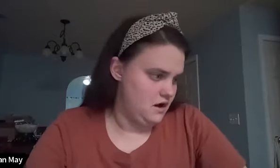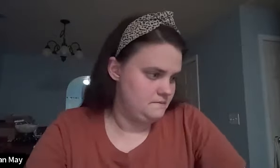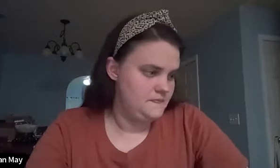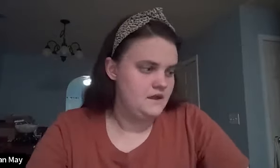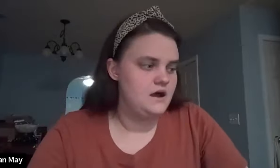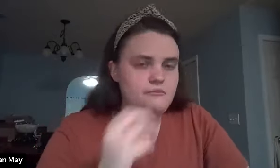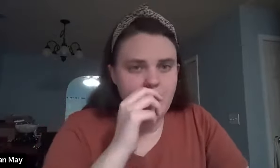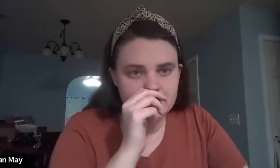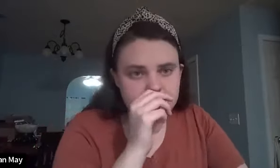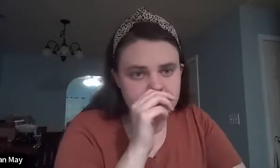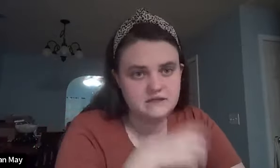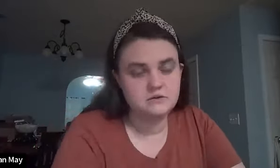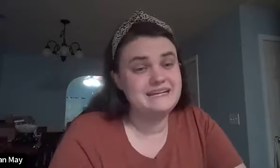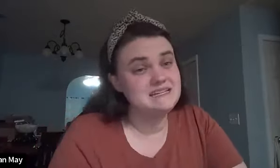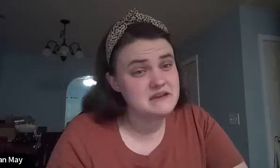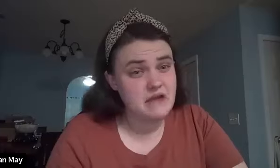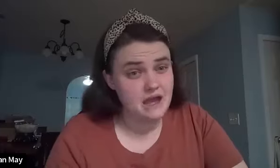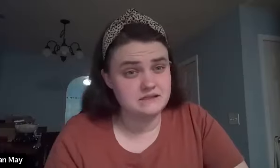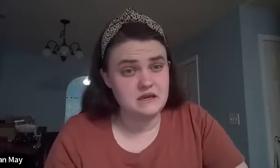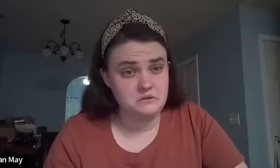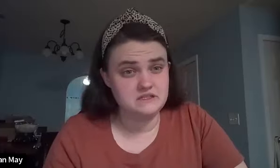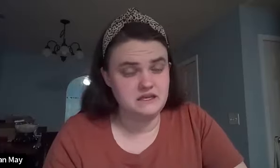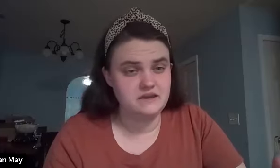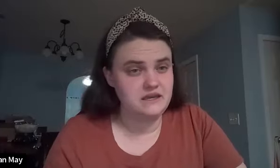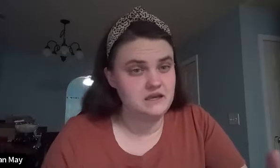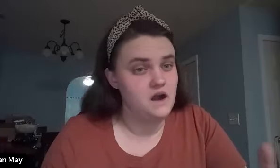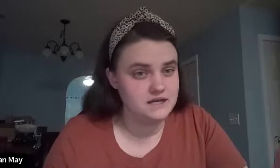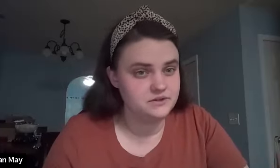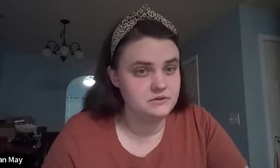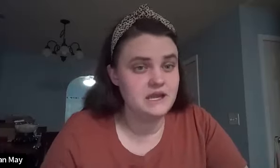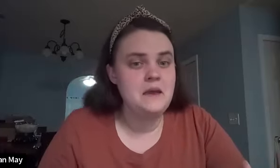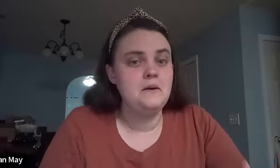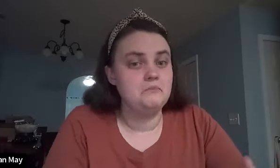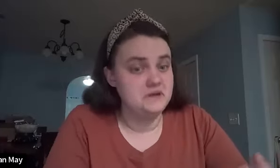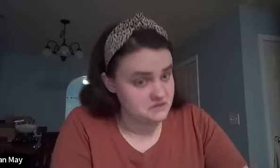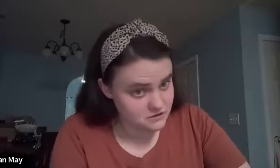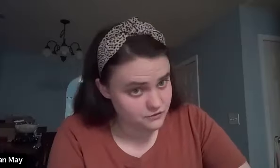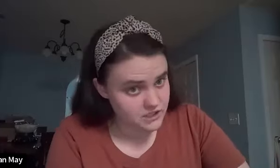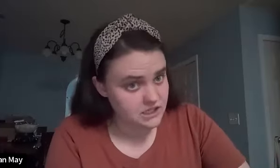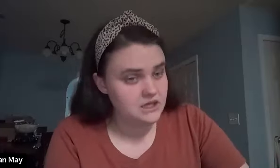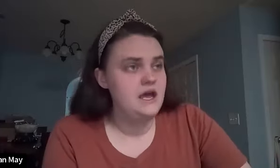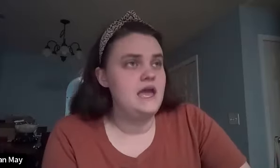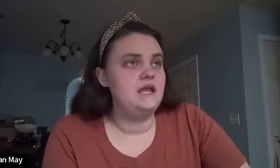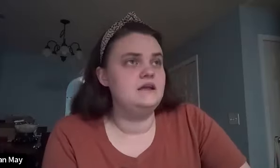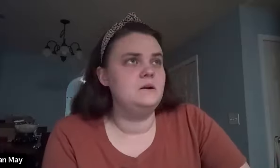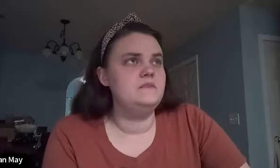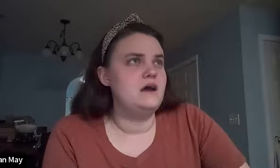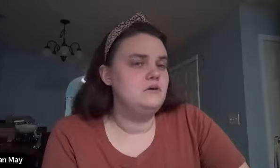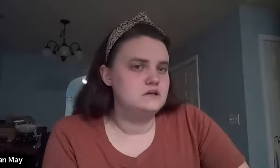signingsavvy.com. That one's a pretty good one. It does have ads, I will say, that can get kind of annoying, but it's also free. And that will also